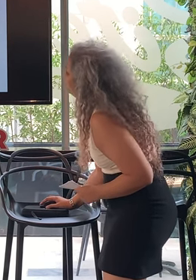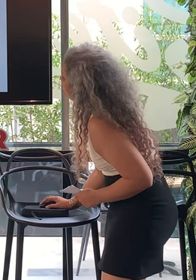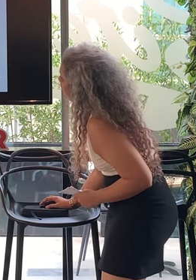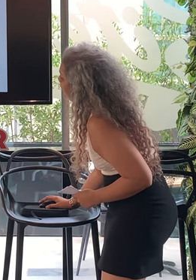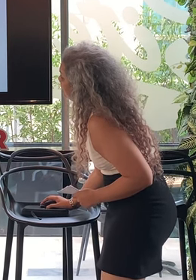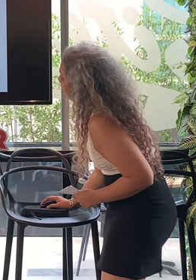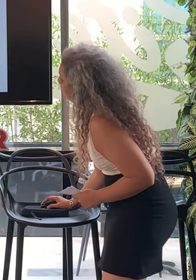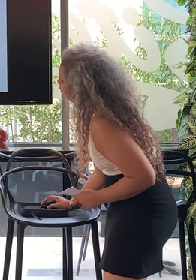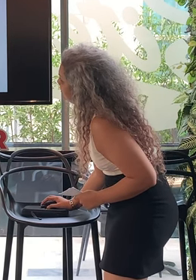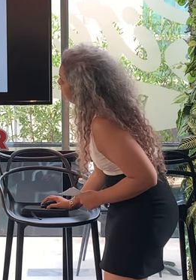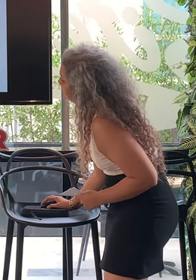come to that later.